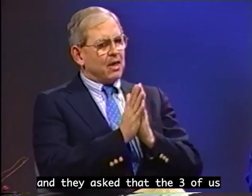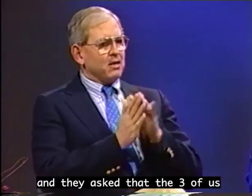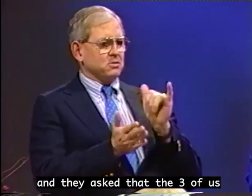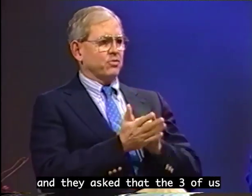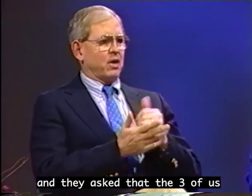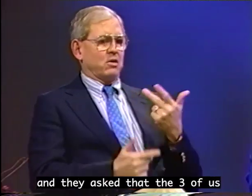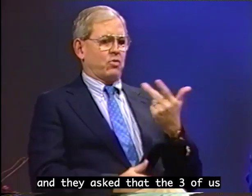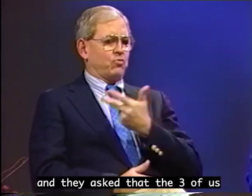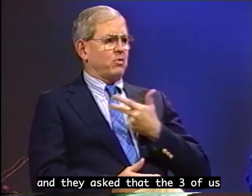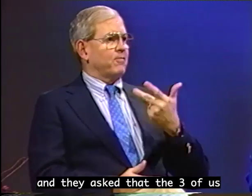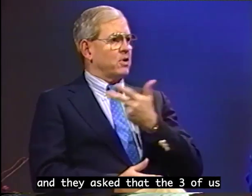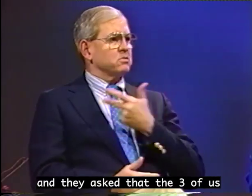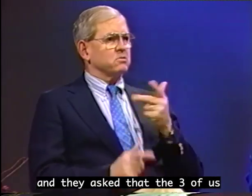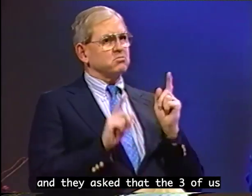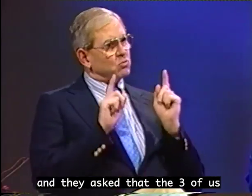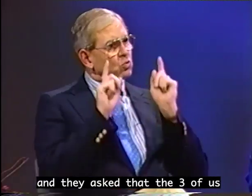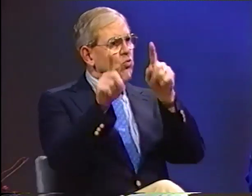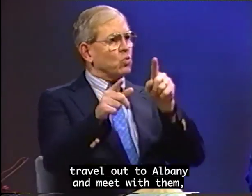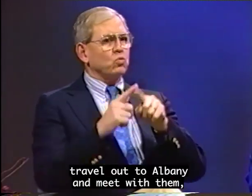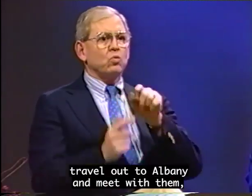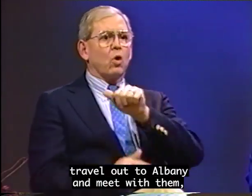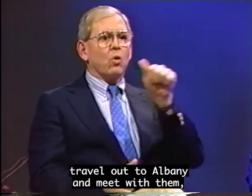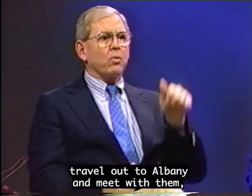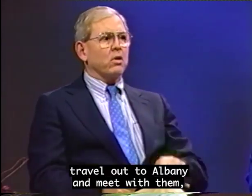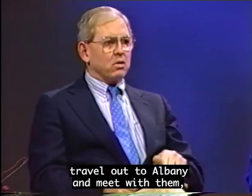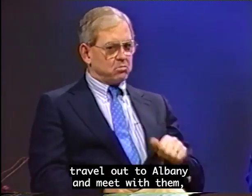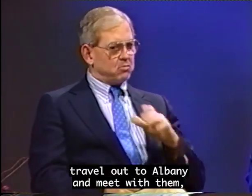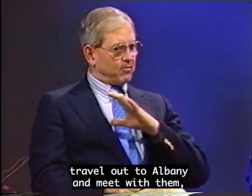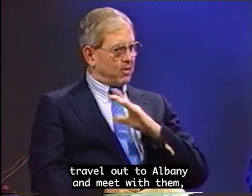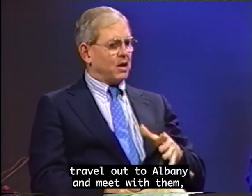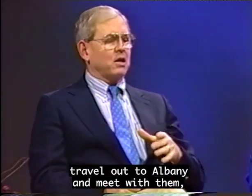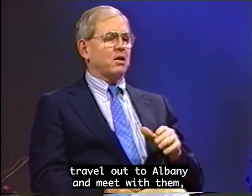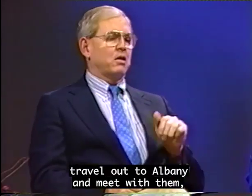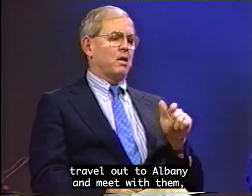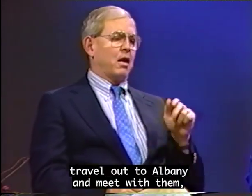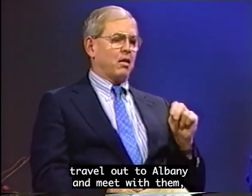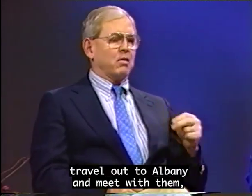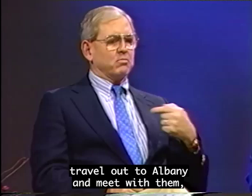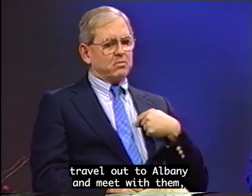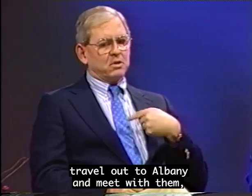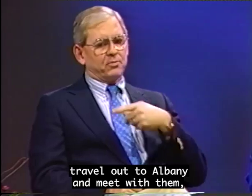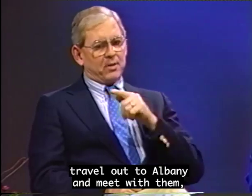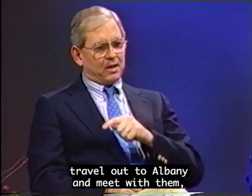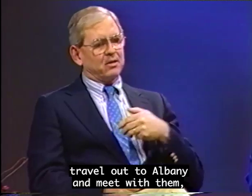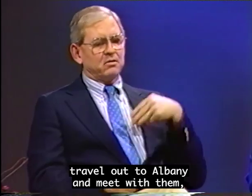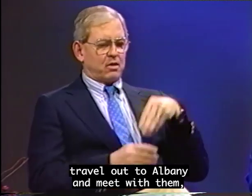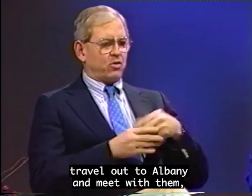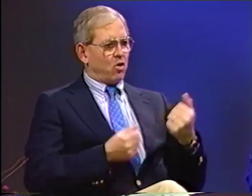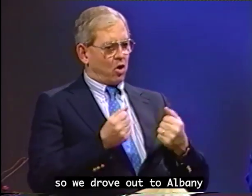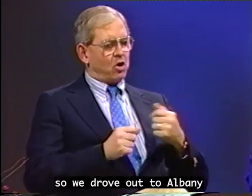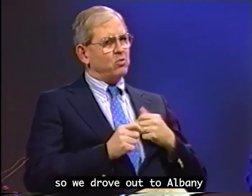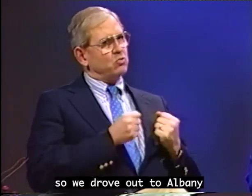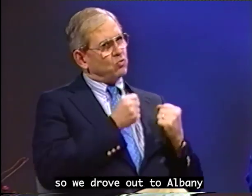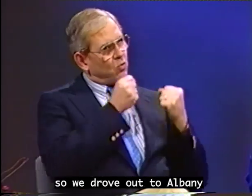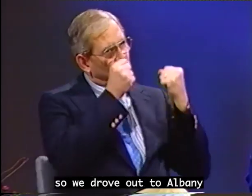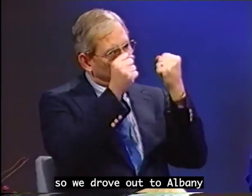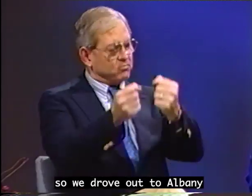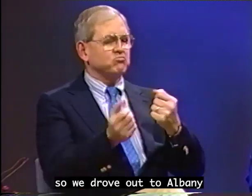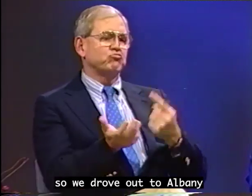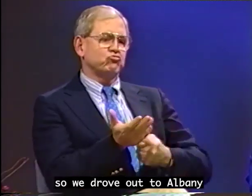effort. And they asked that the three of us travel out to Albany and meet with them. So we